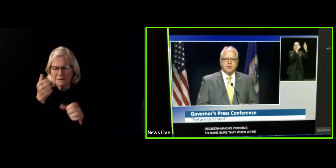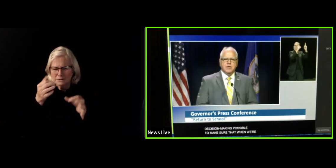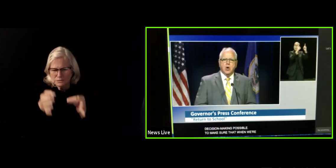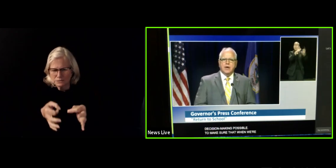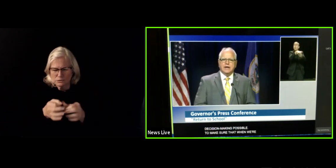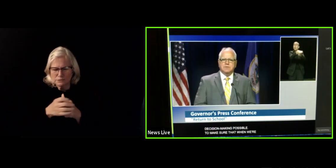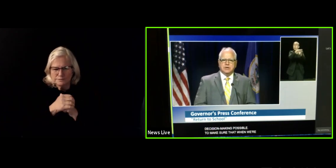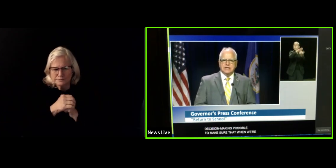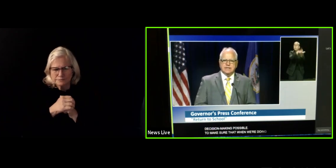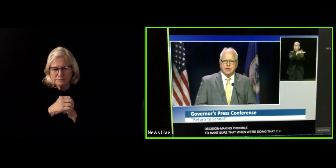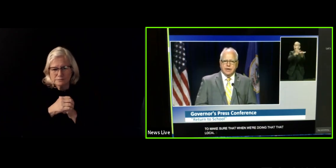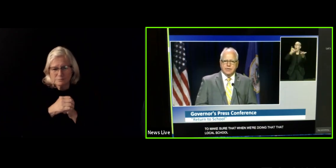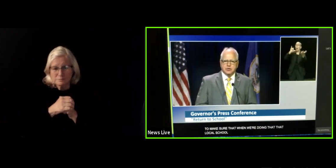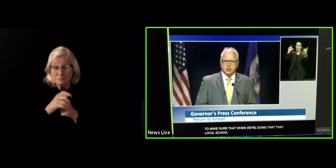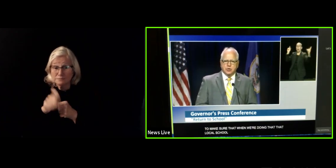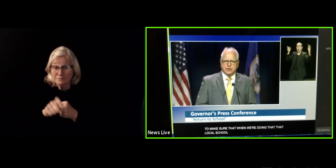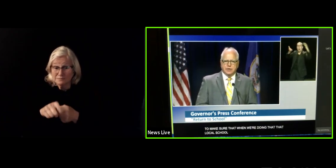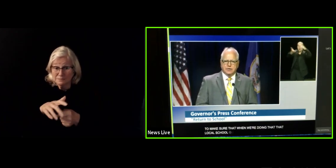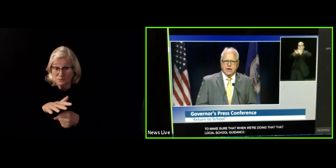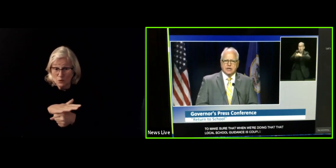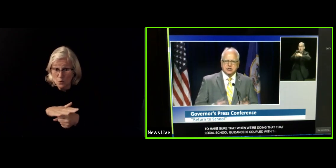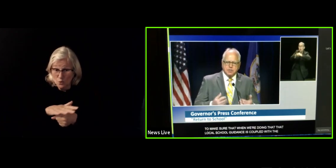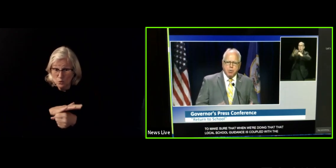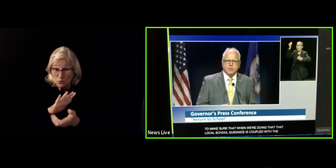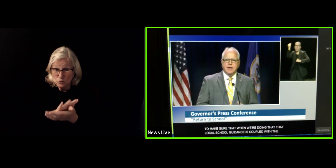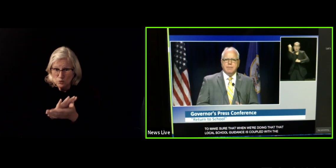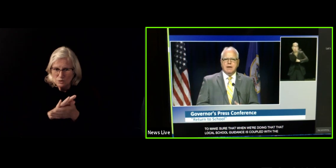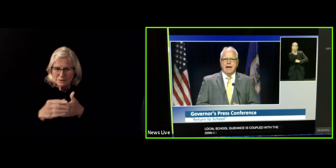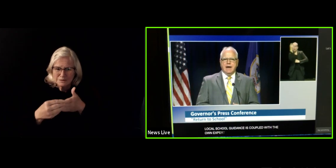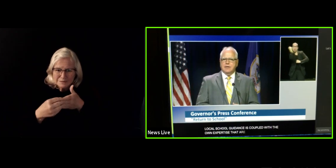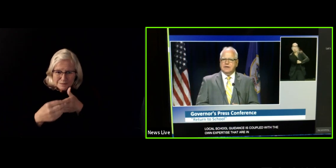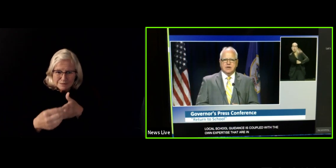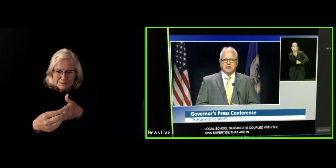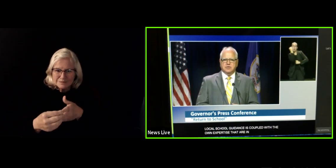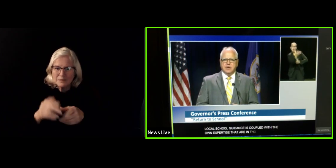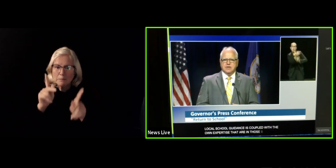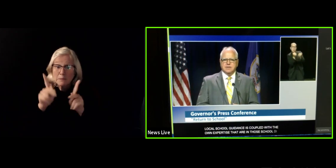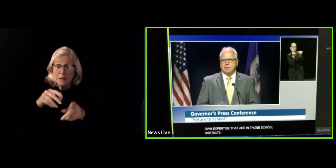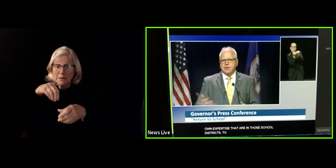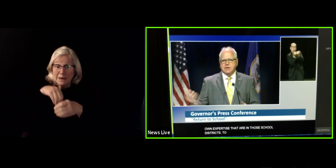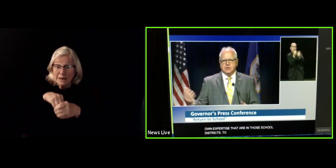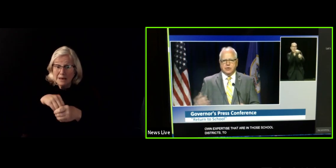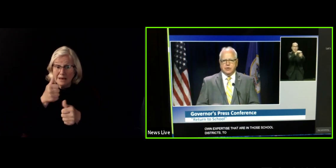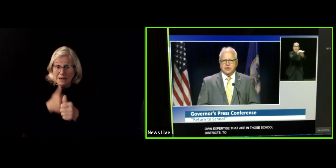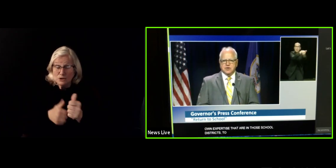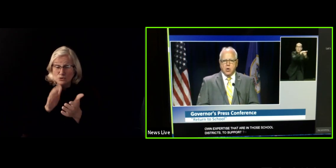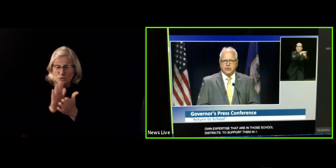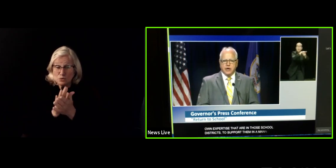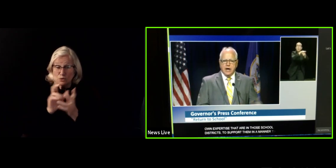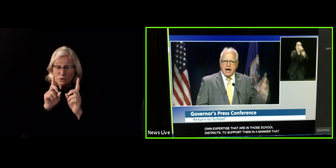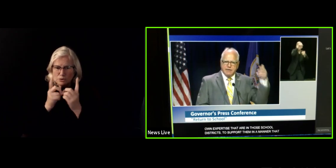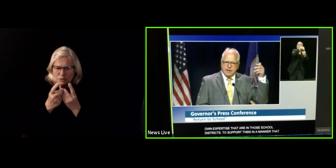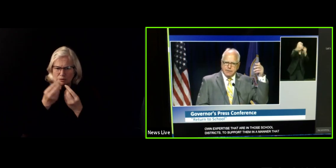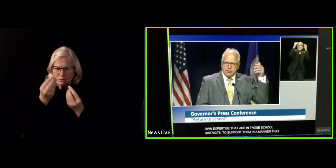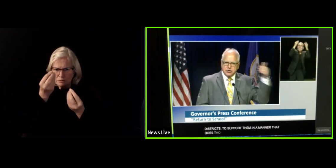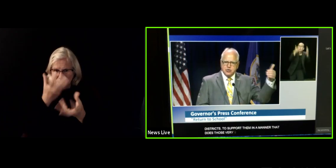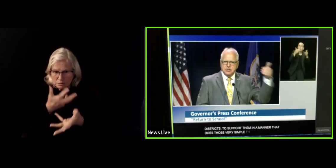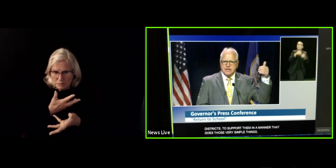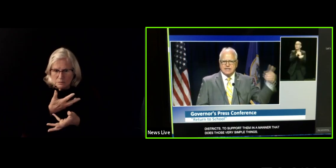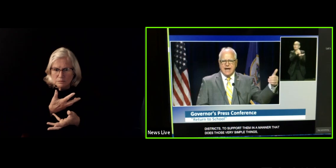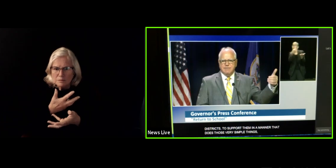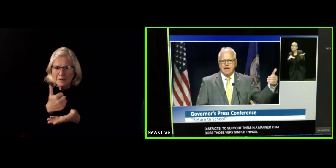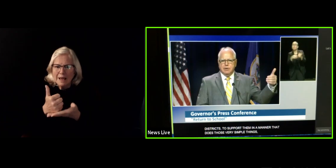with the own expertise that are in those school districts, to support them in a manner that does those very simple things. And you'll hear these goals of keeping those